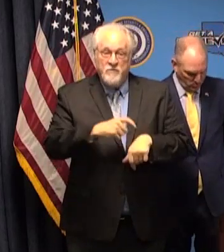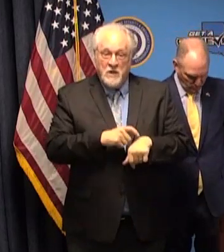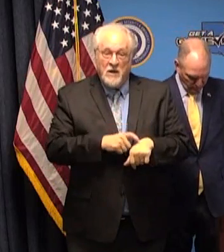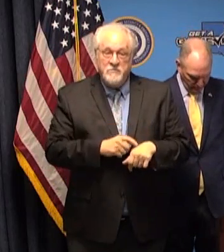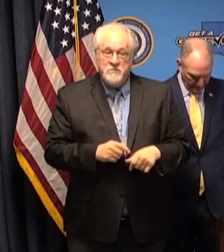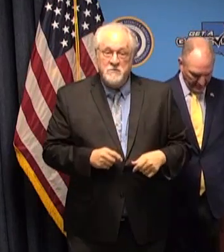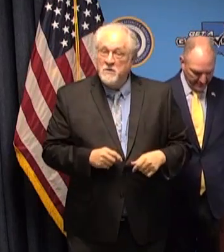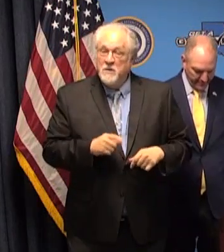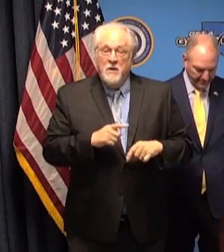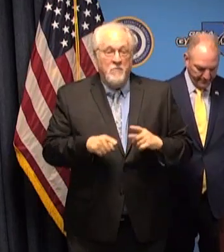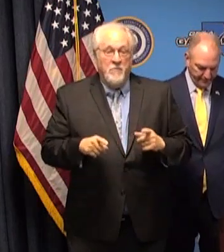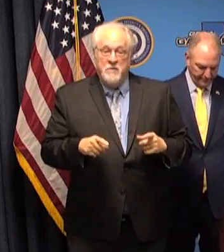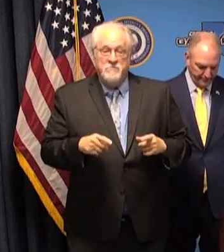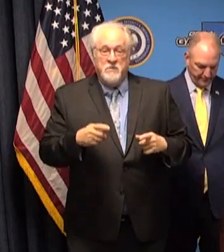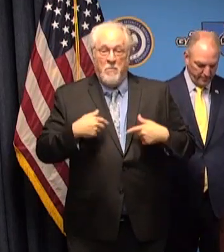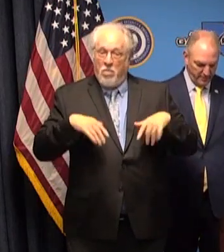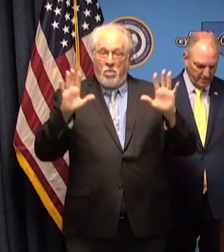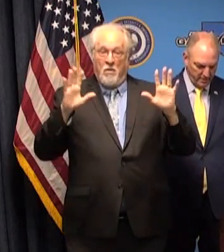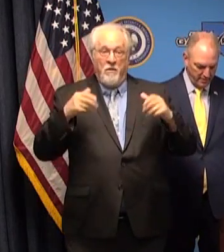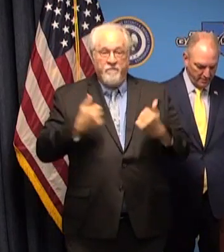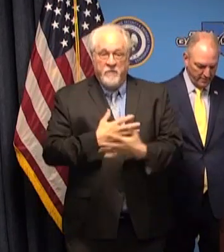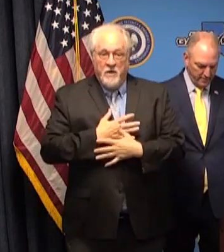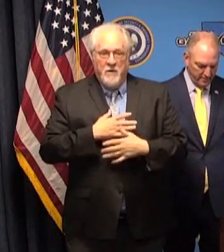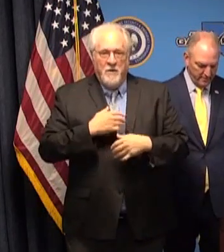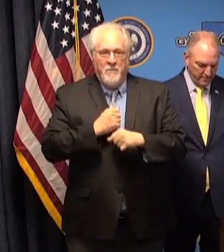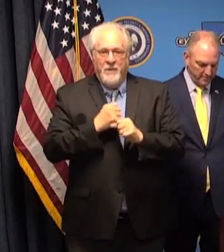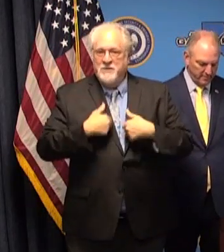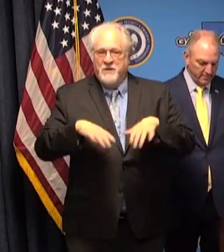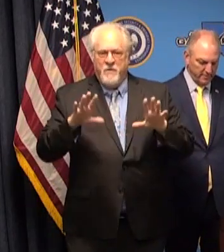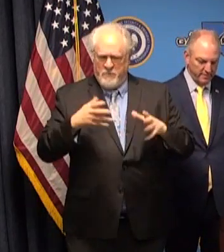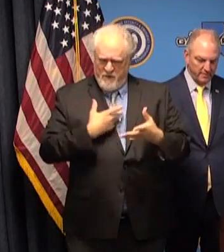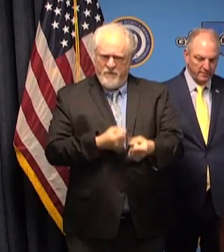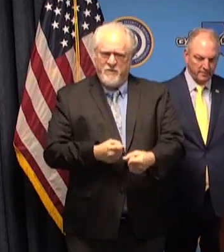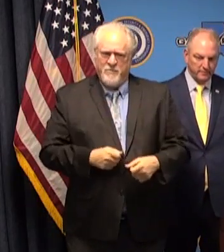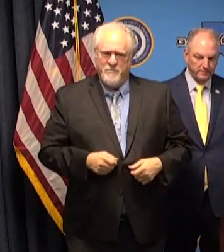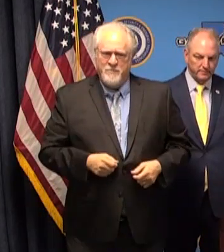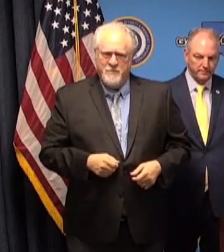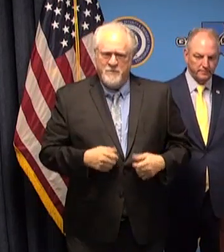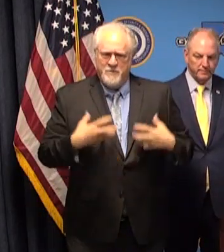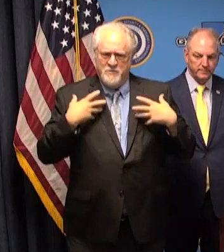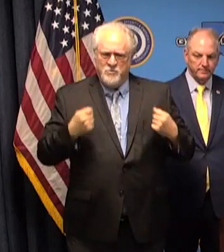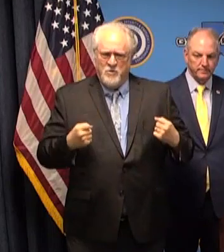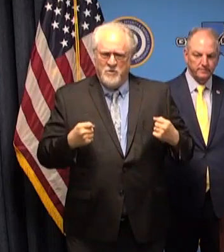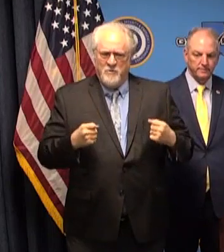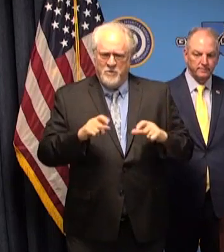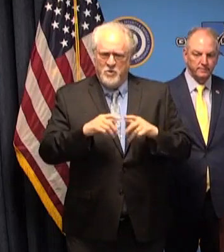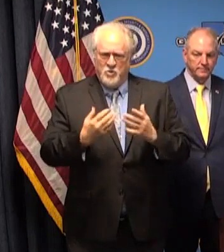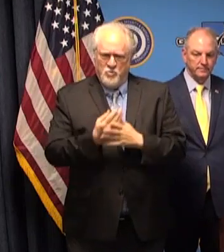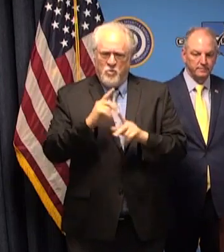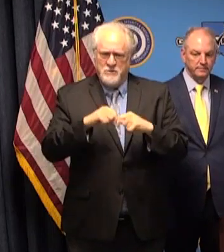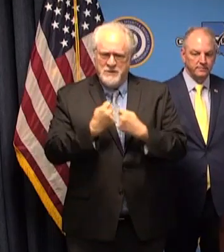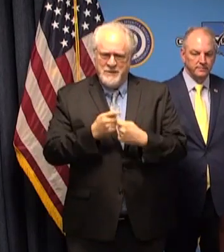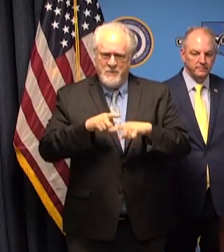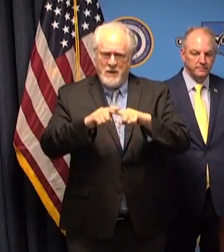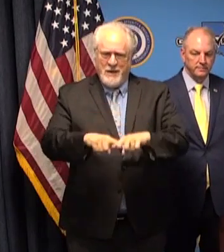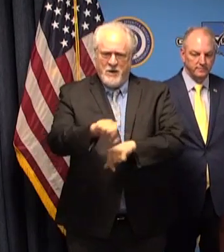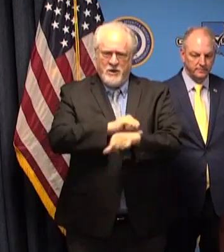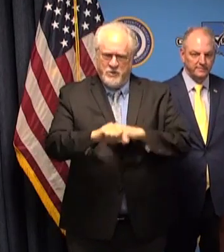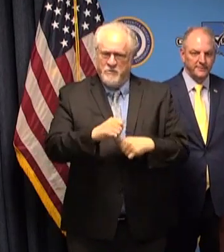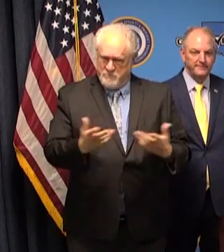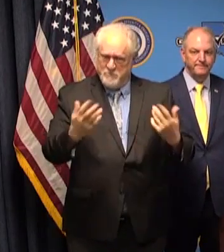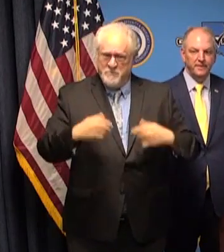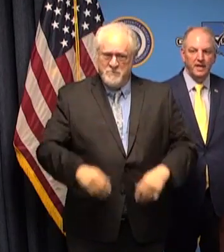times, but we can't give in to it. Fear makes you give in to it. Have faith. Grow strong. Grow as a team. Lean on each other.